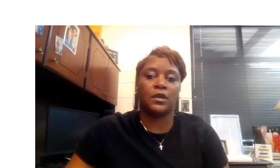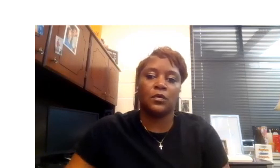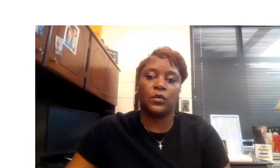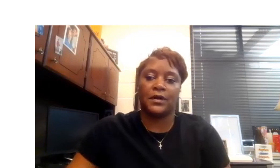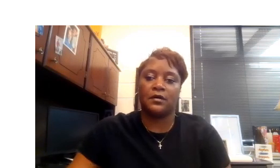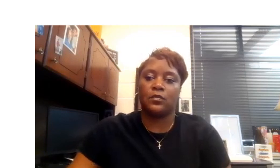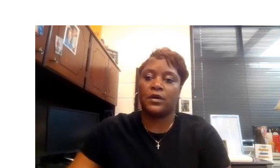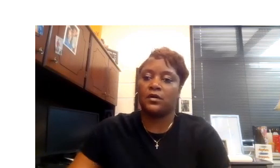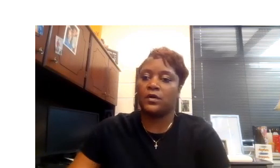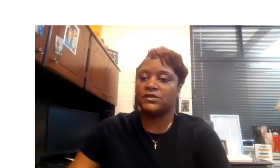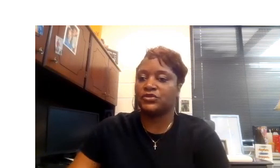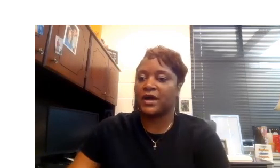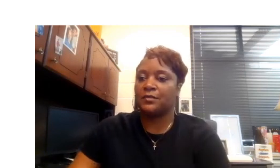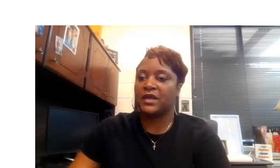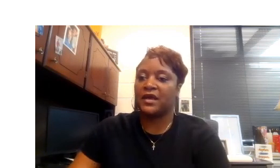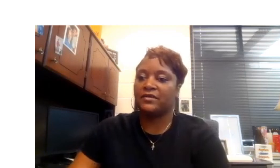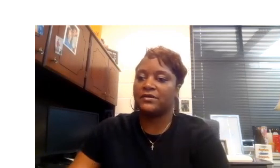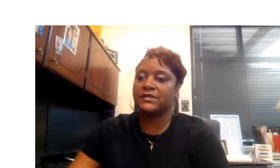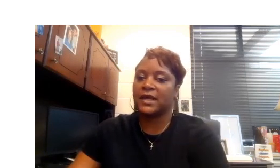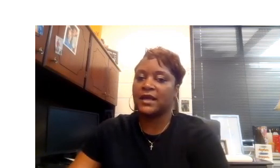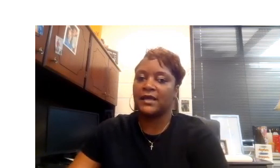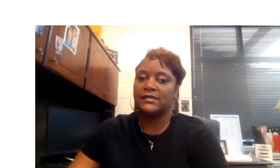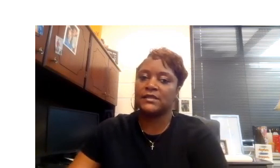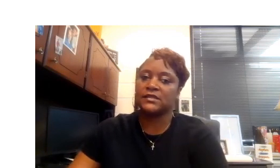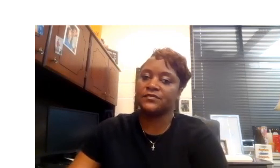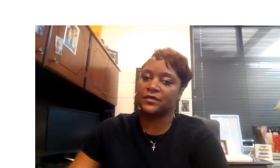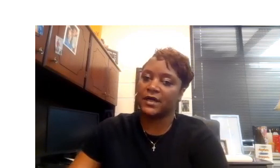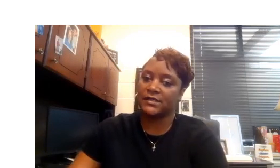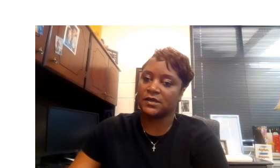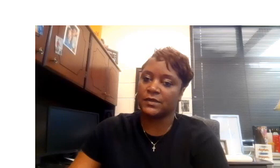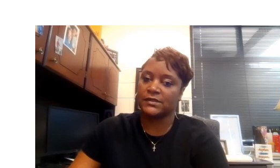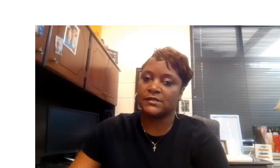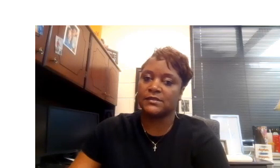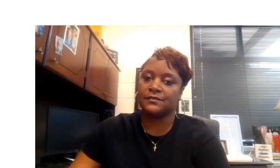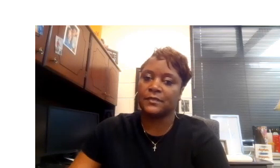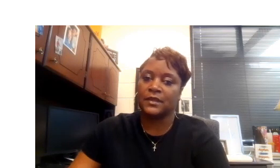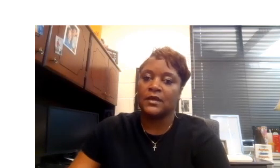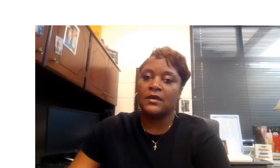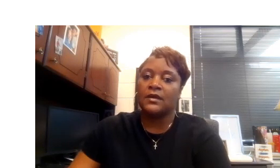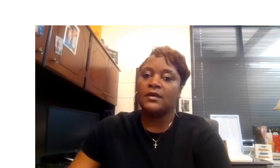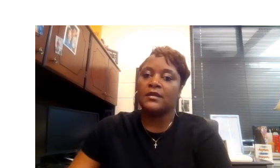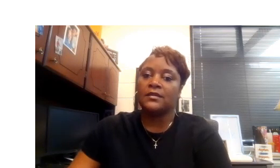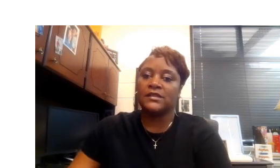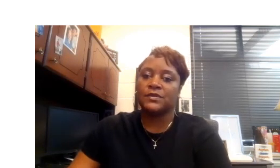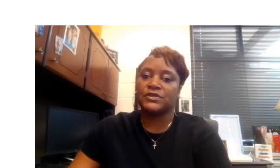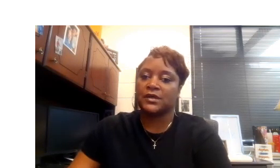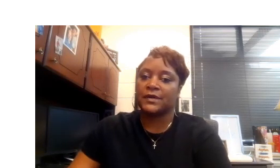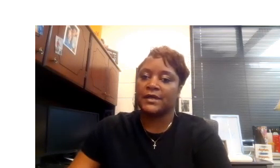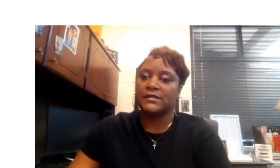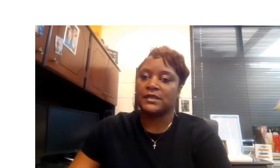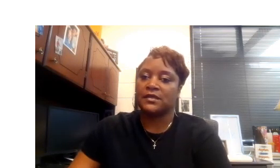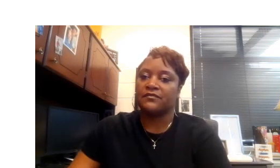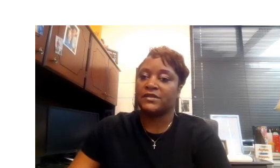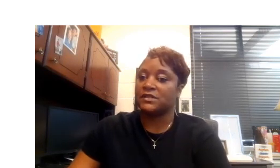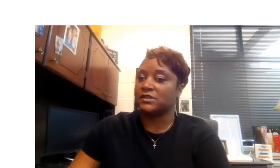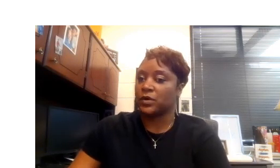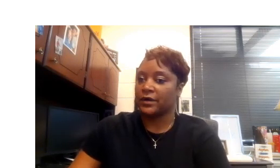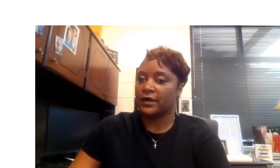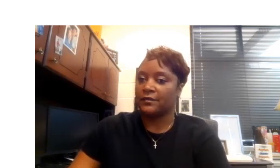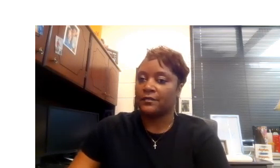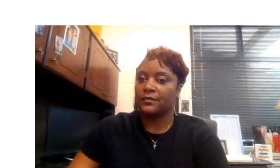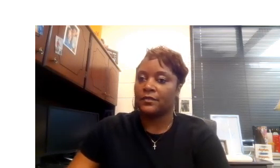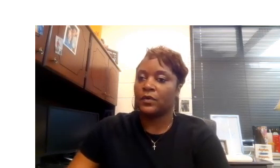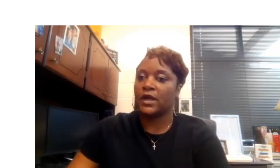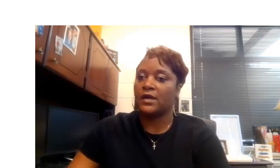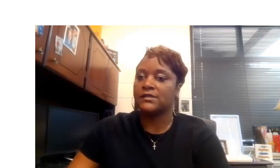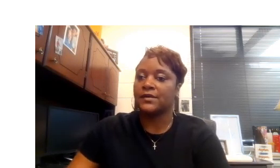form, where we are going to track the behaviors and the antecedents for their consequences. This will show us the intervention is